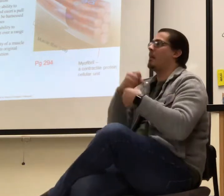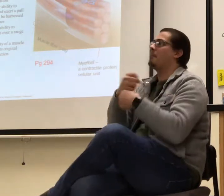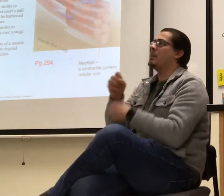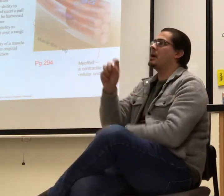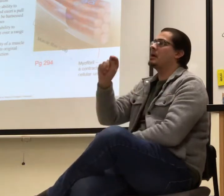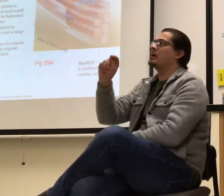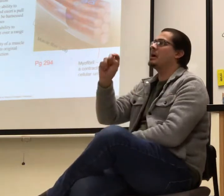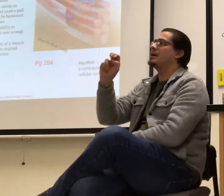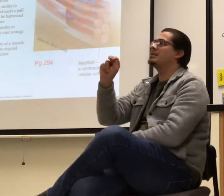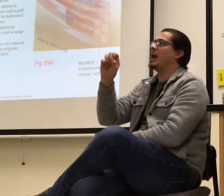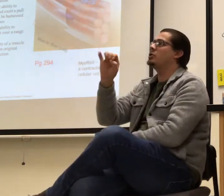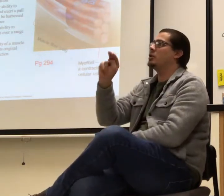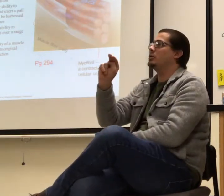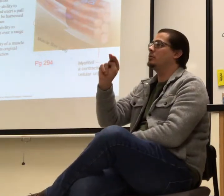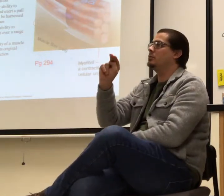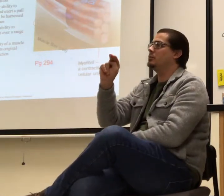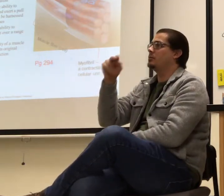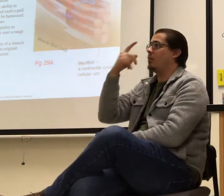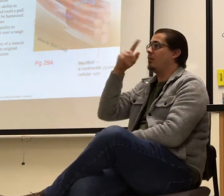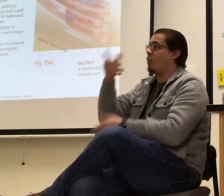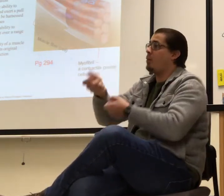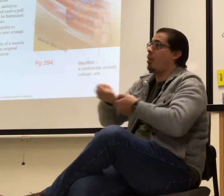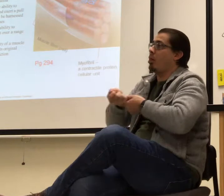when they pull.